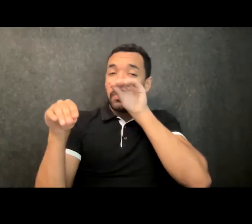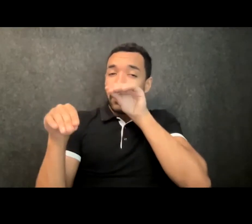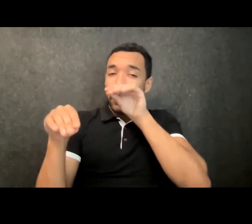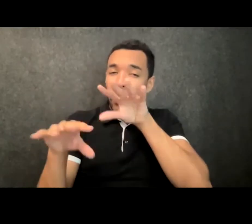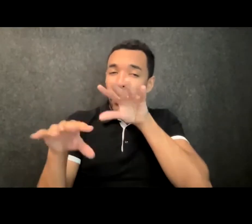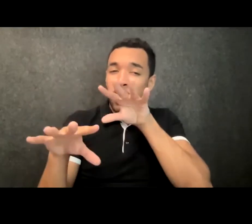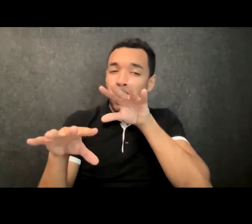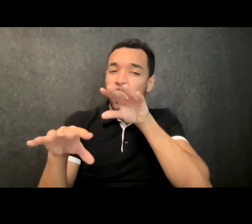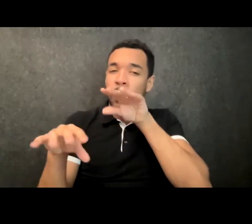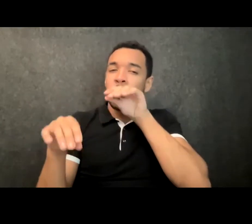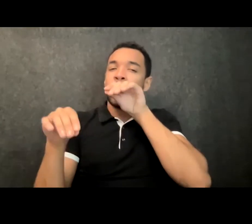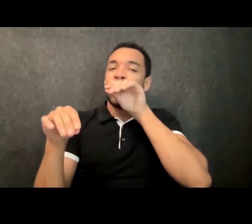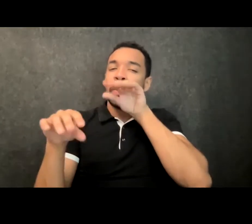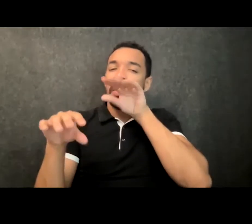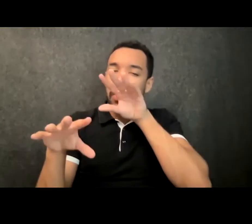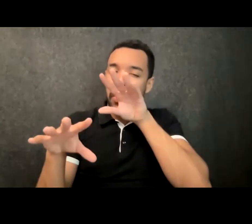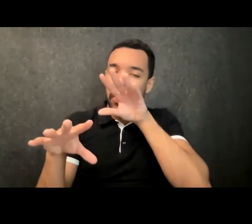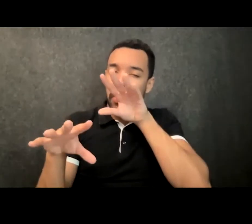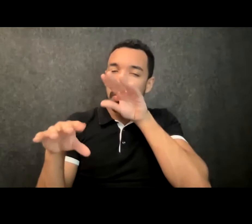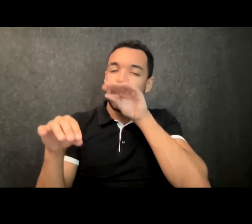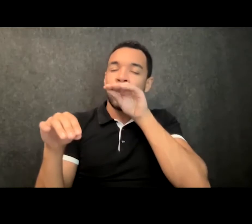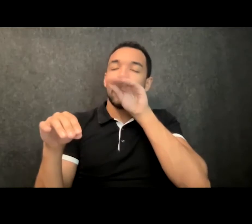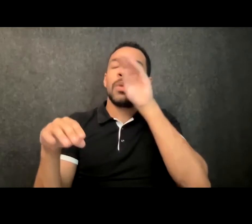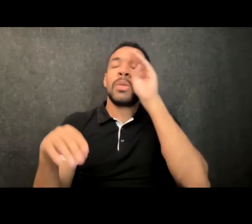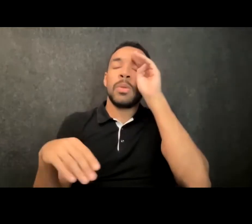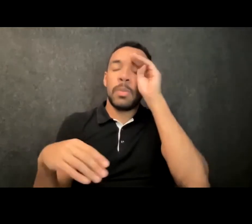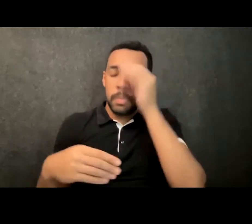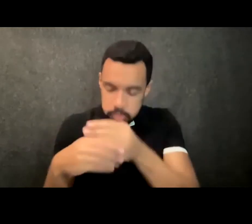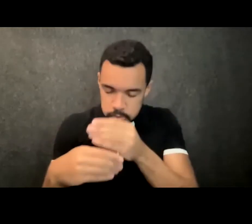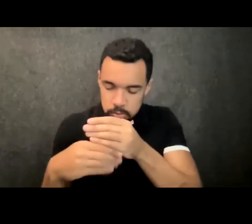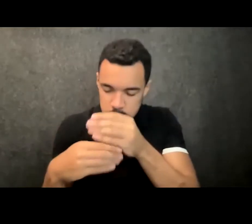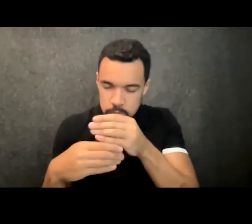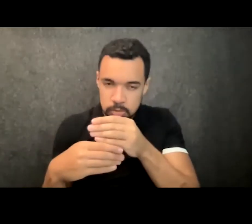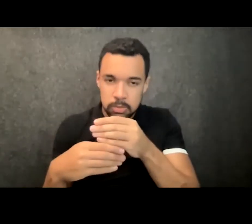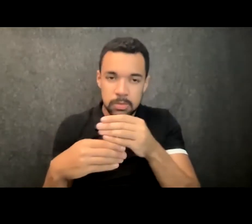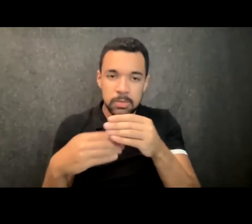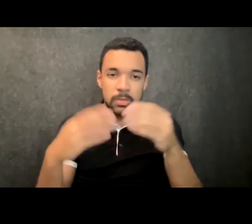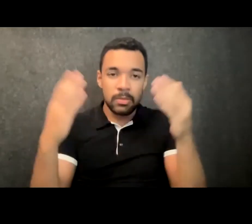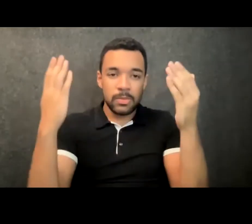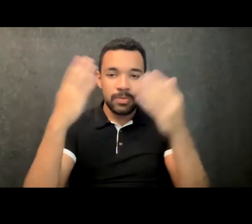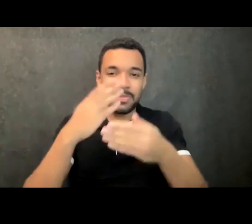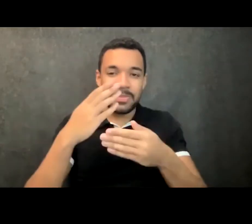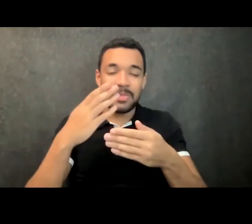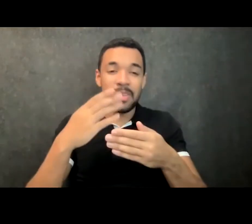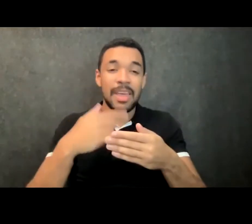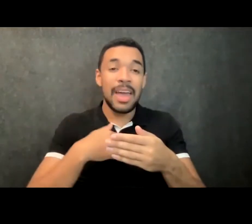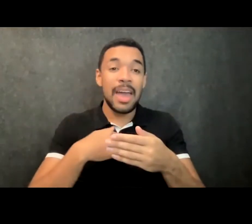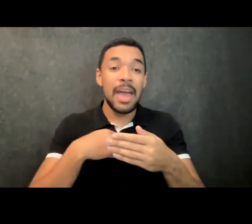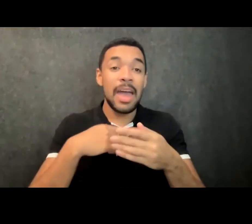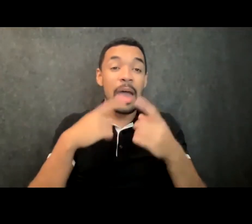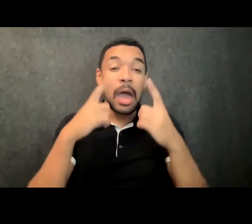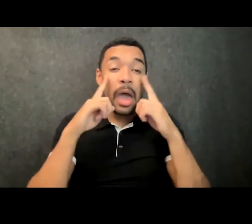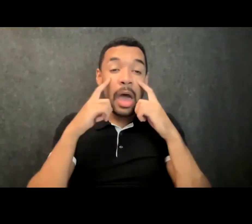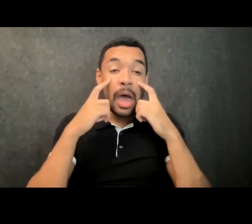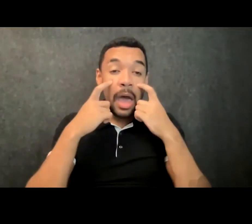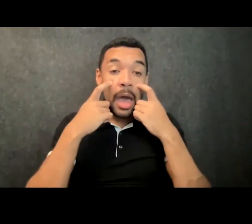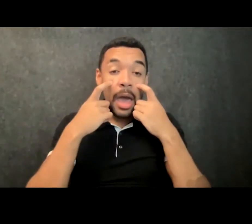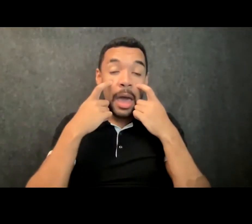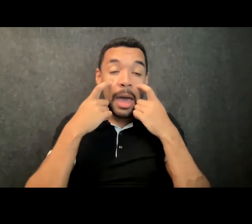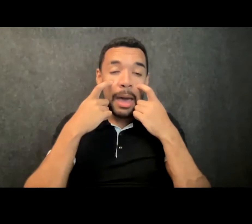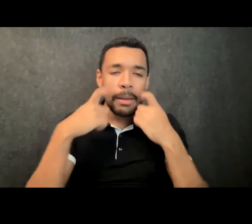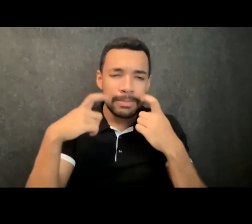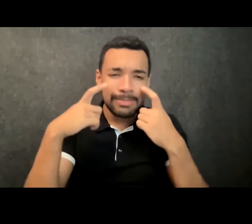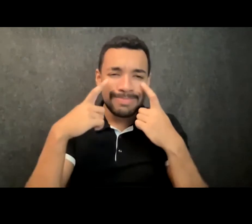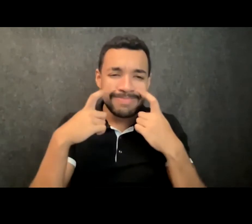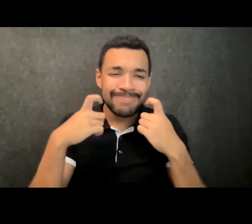dark. A small animal noise escaped me and I was weeping, my eyes still closed. The ridges of